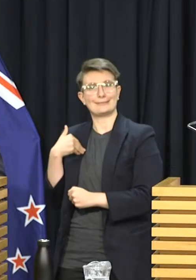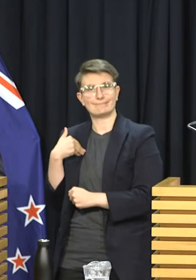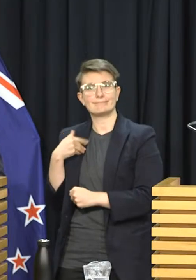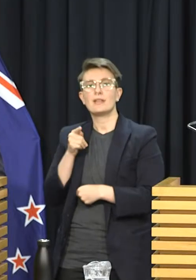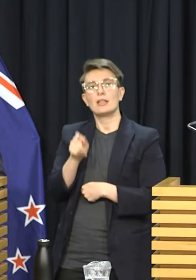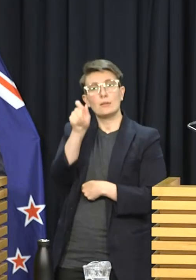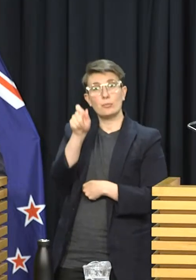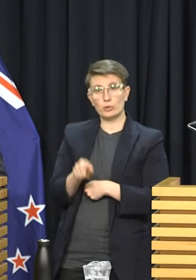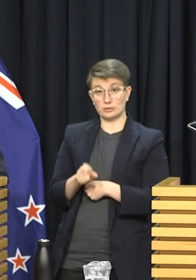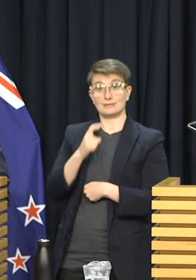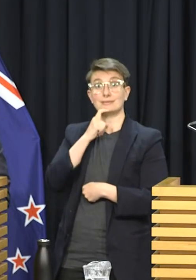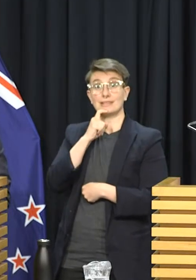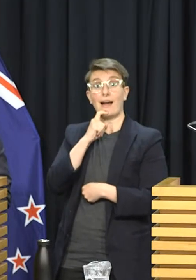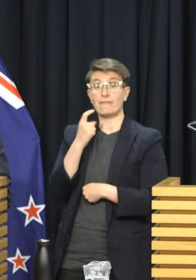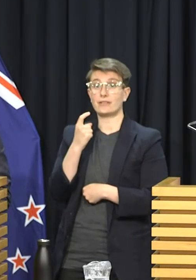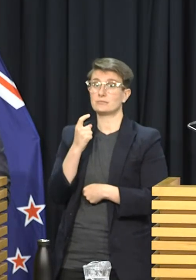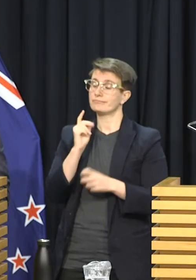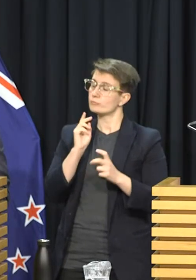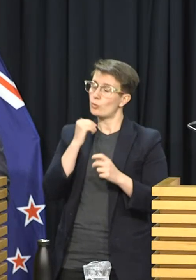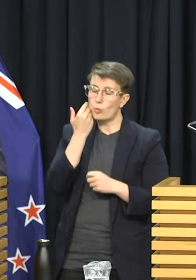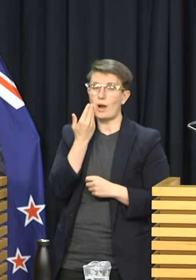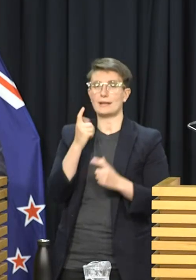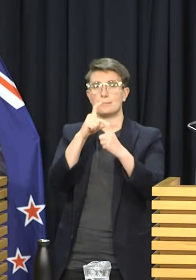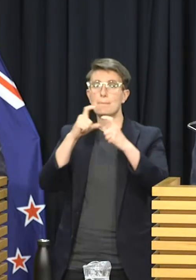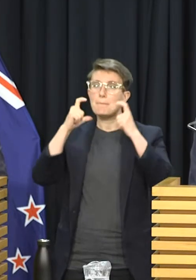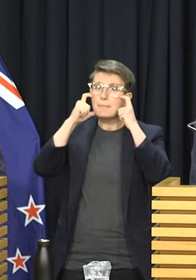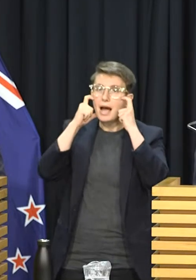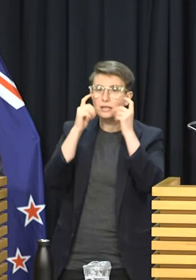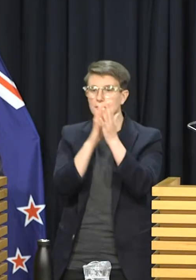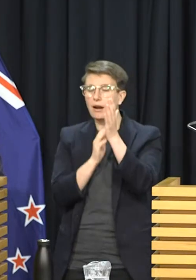protective equipment, PPE, and regular cleaning.